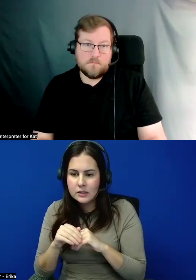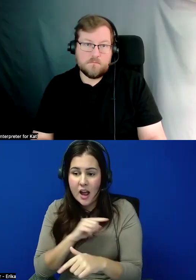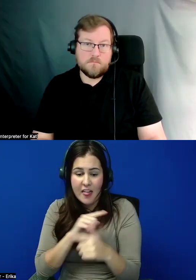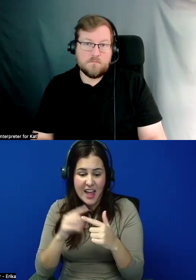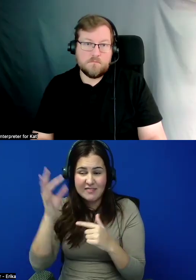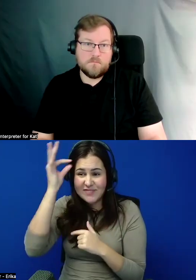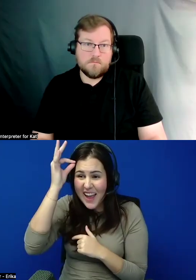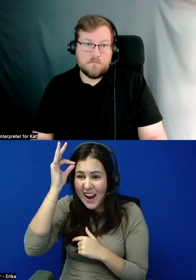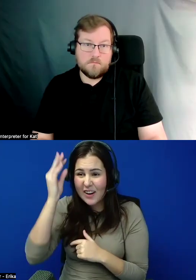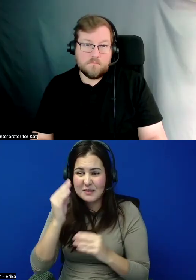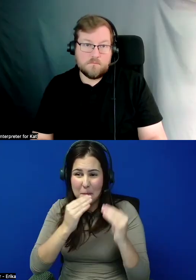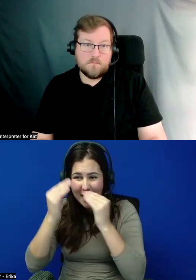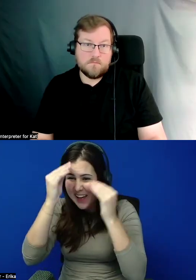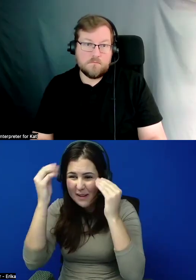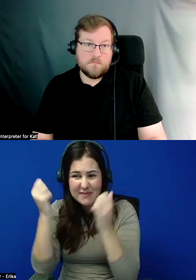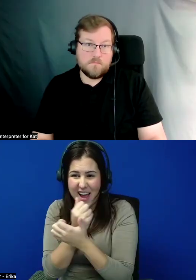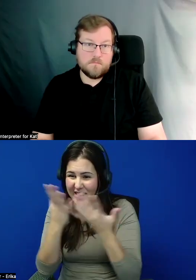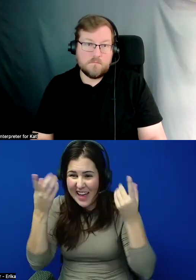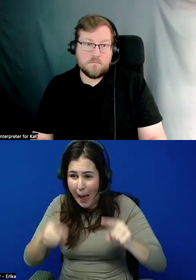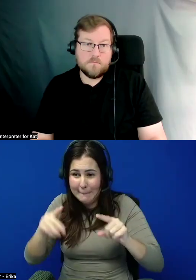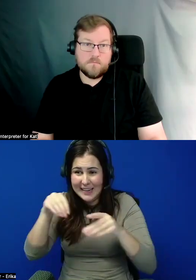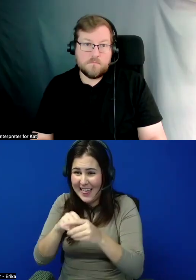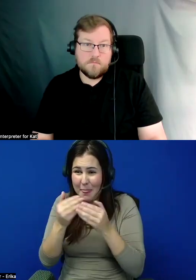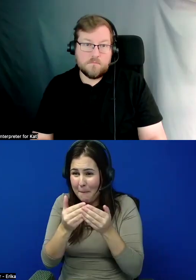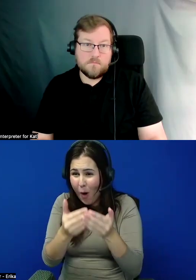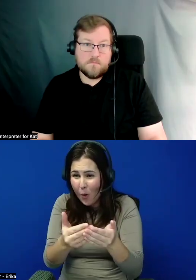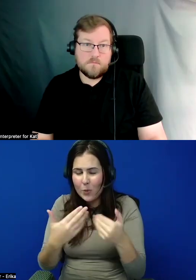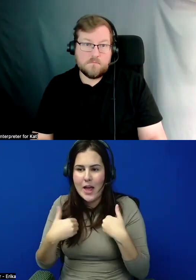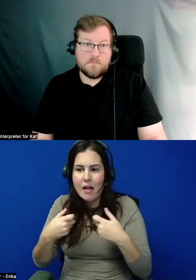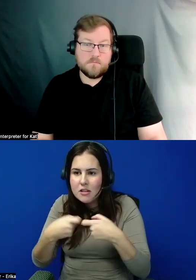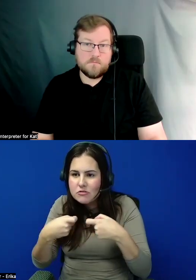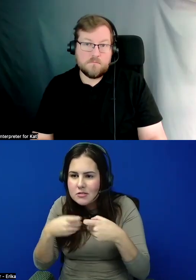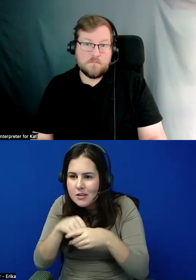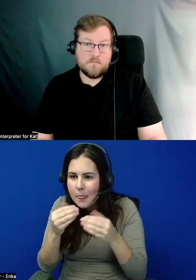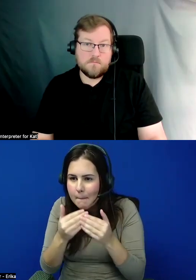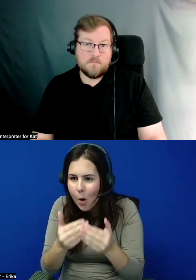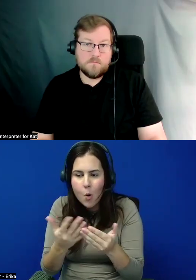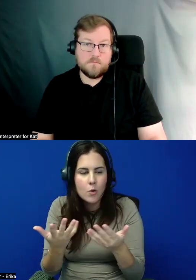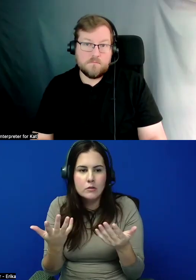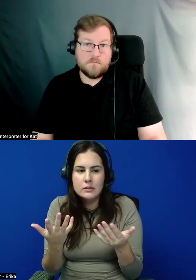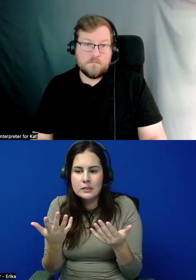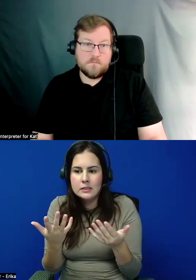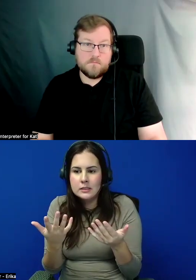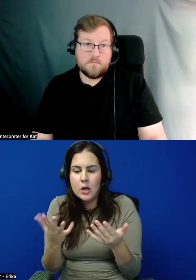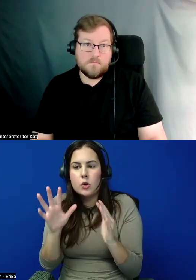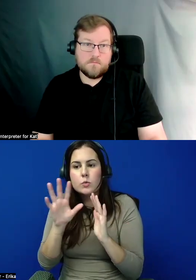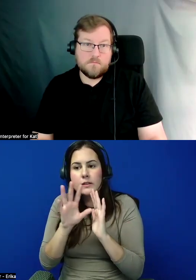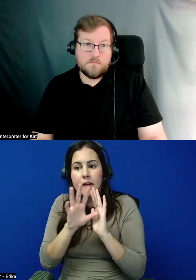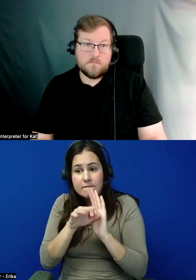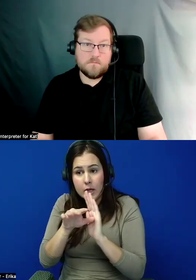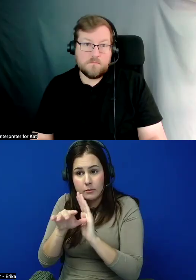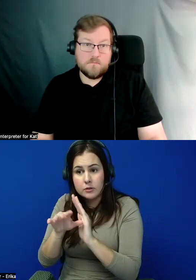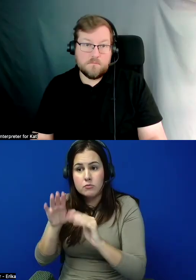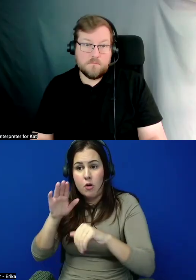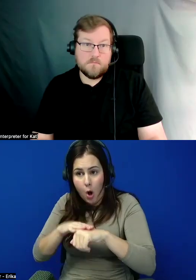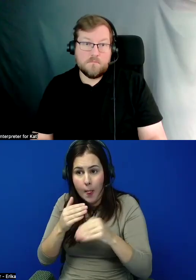boat. We like had all the camera and lighting equipment on the boat. We had generators. Wow. So because we not only filmed on the boat from